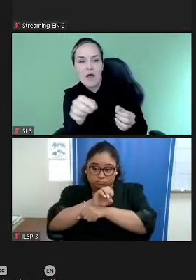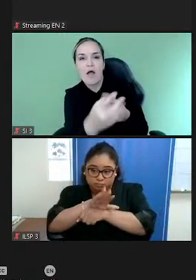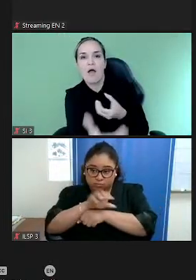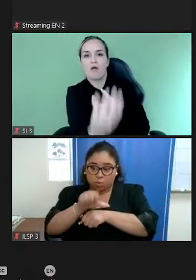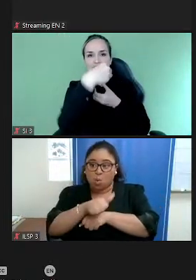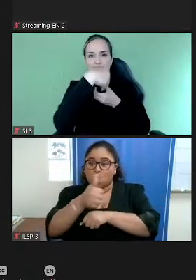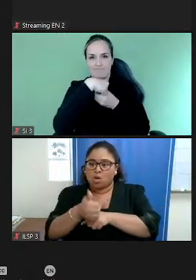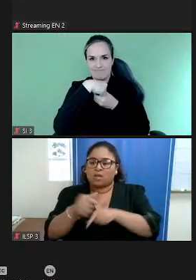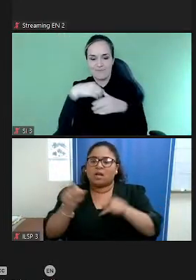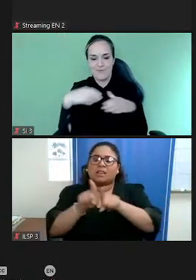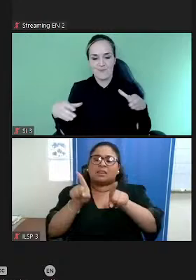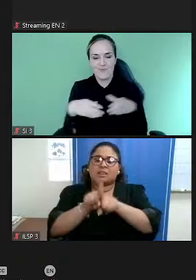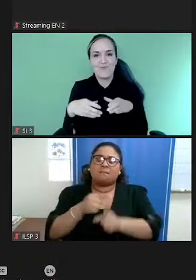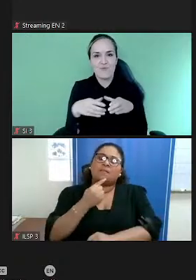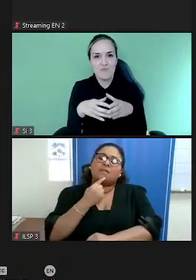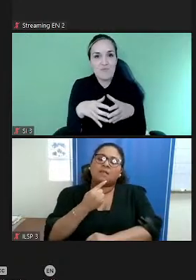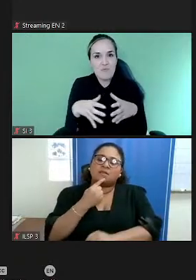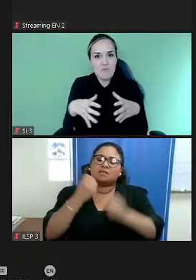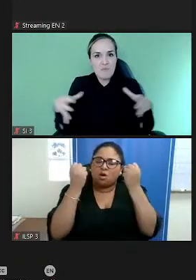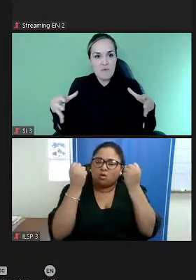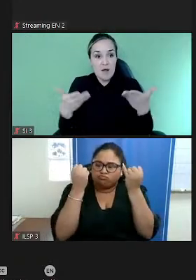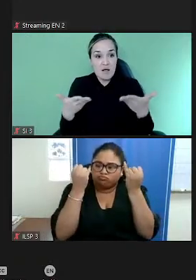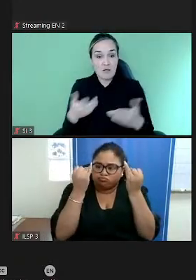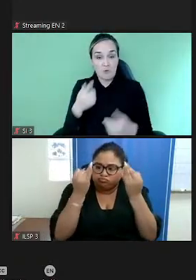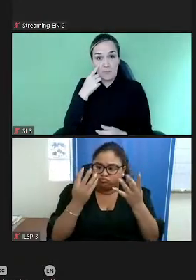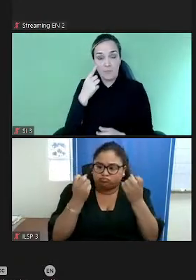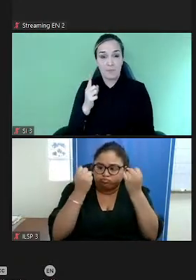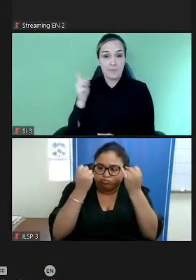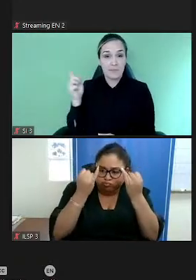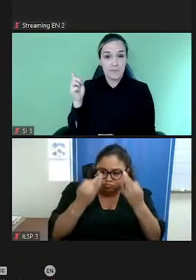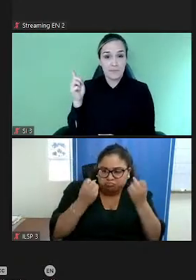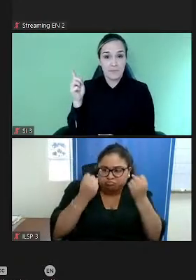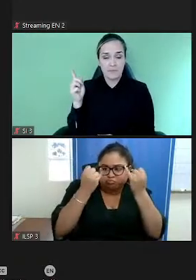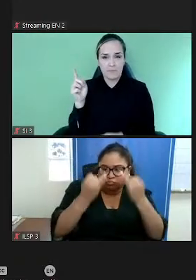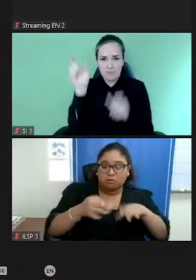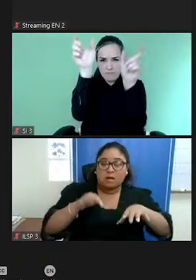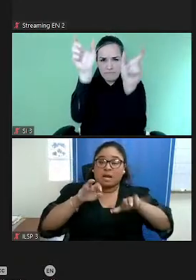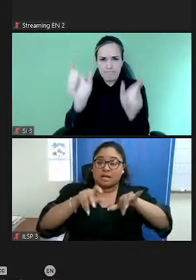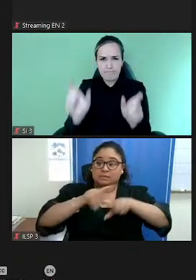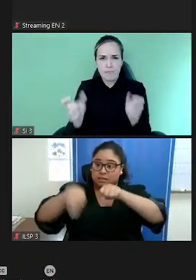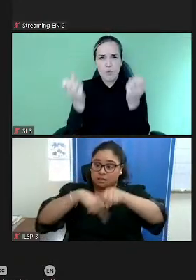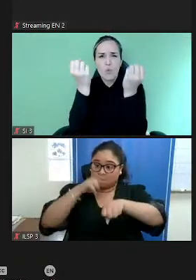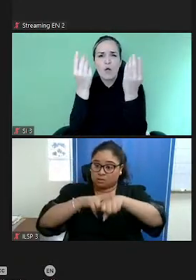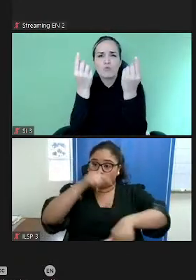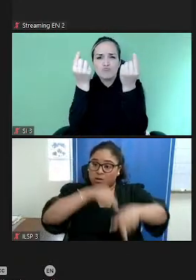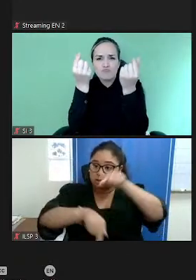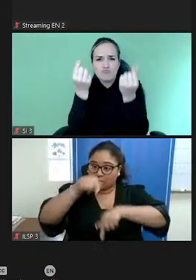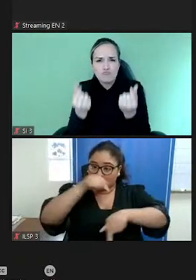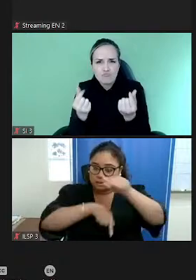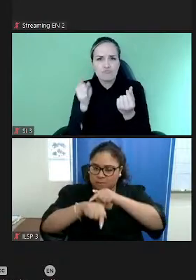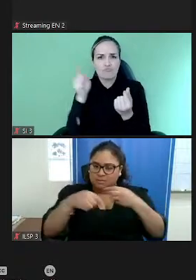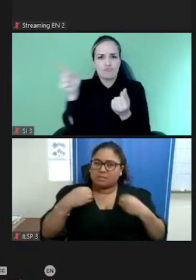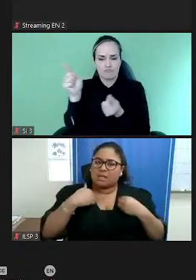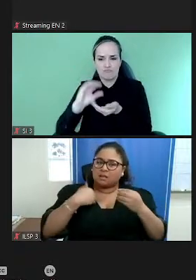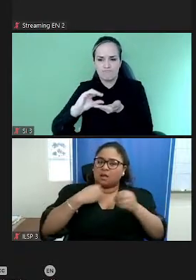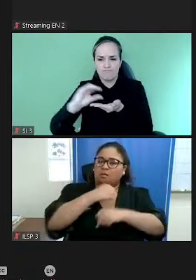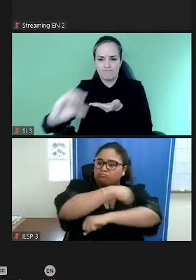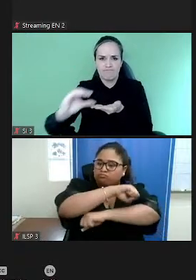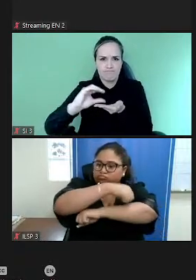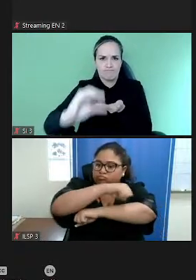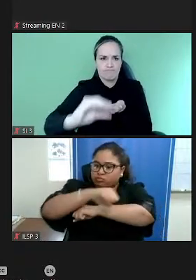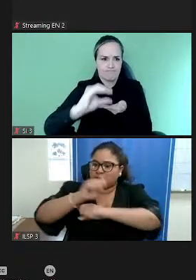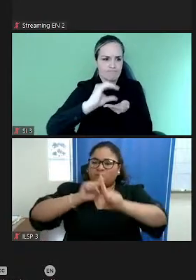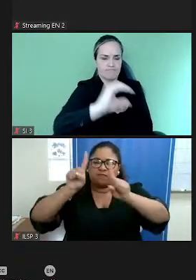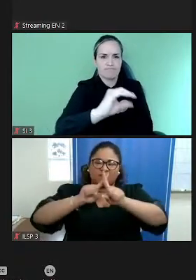the next slide shows the amounts the national secretary